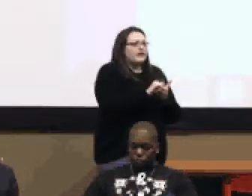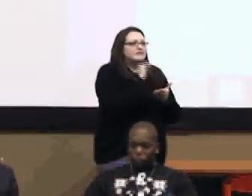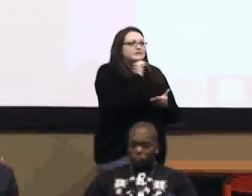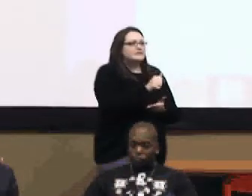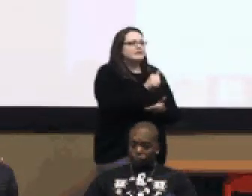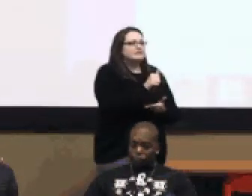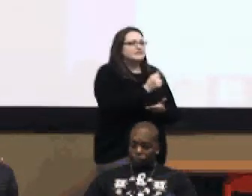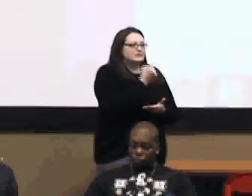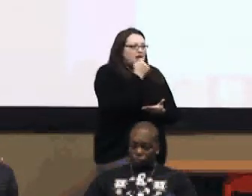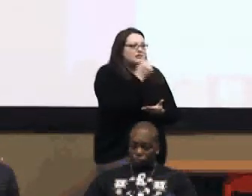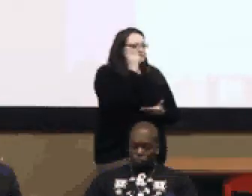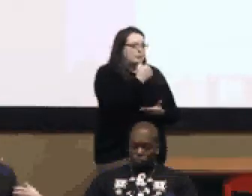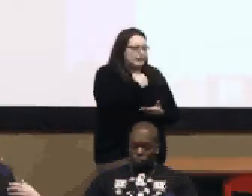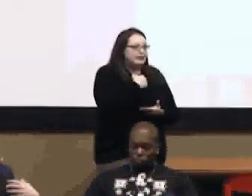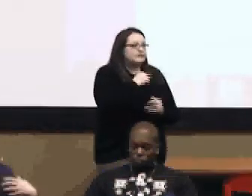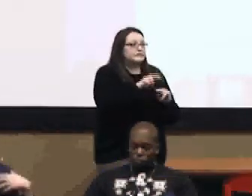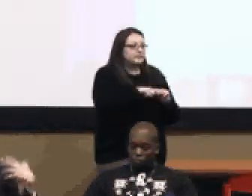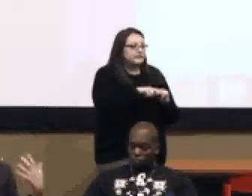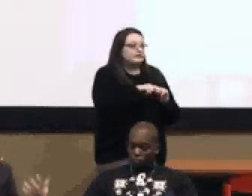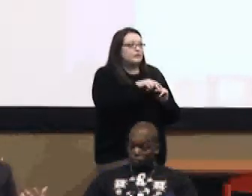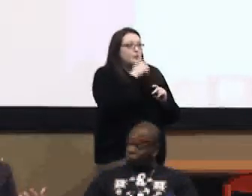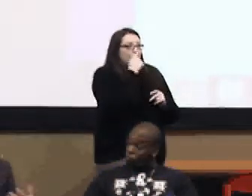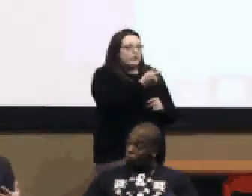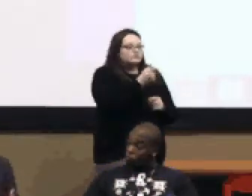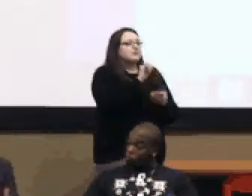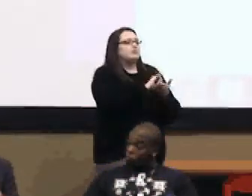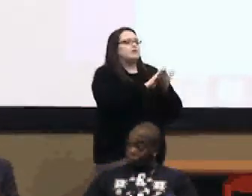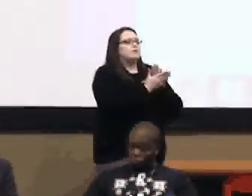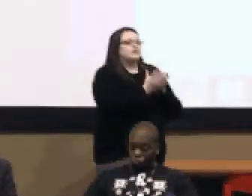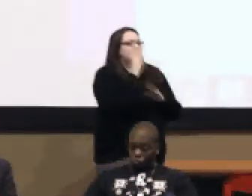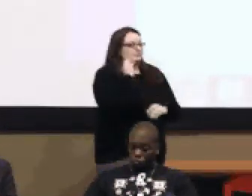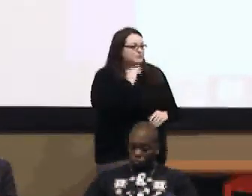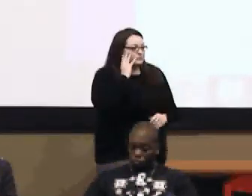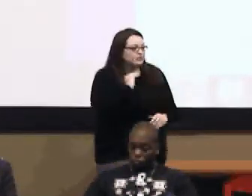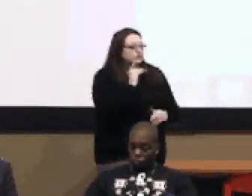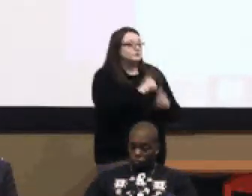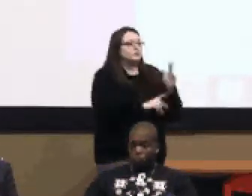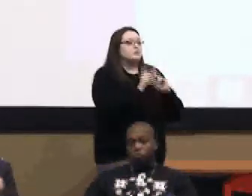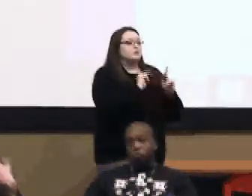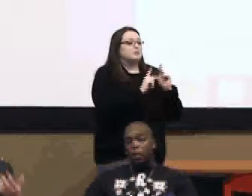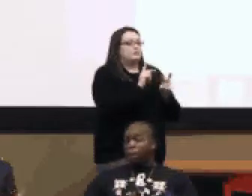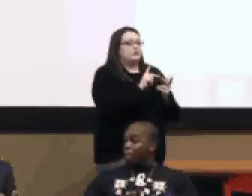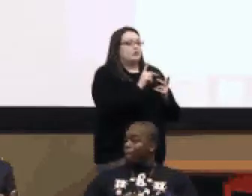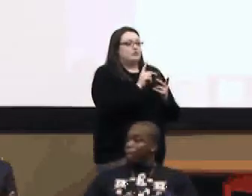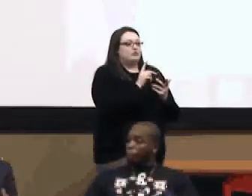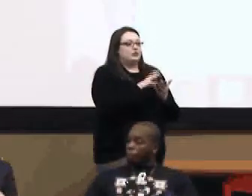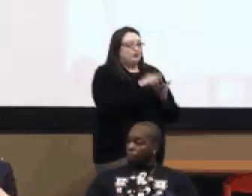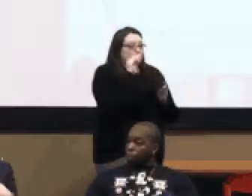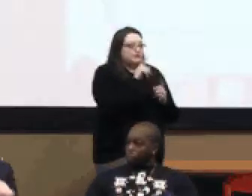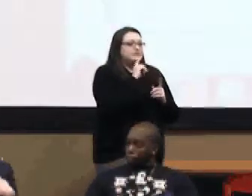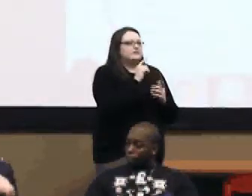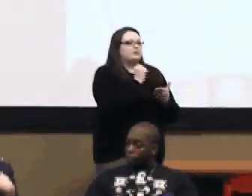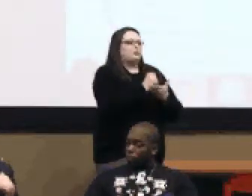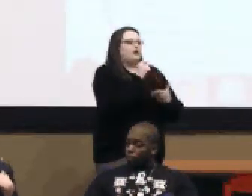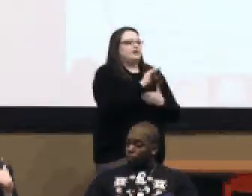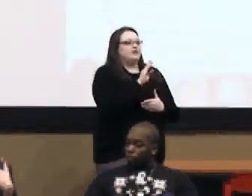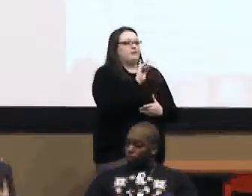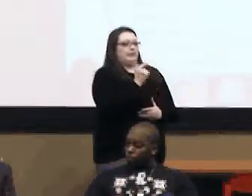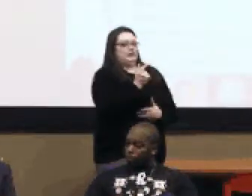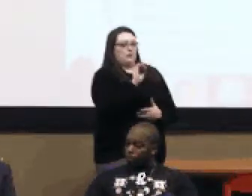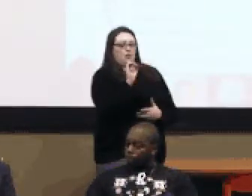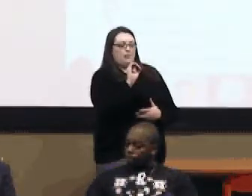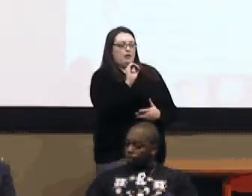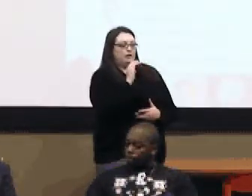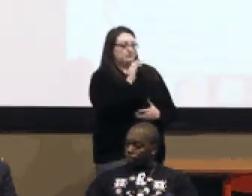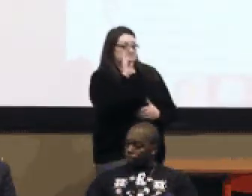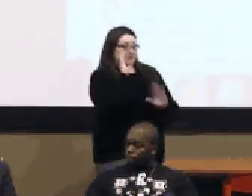doesn't suck for me? And that becomes the experience. And then what people take away from that is the brand of Big Omaha, the expectation that when I